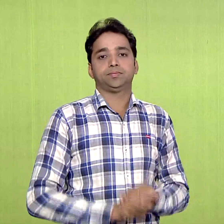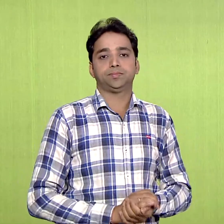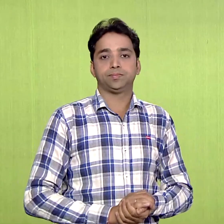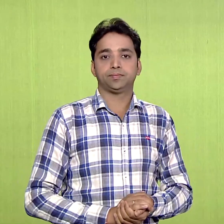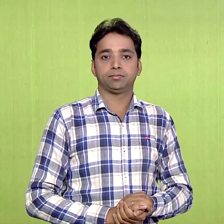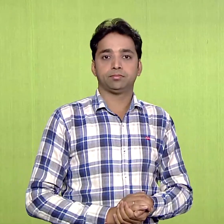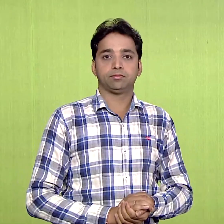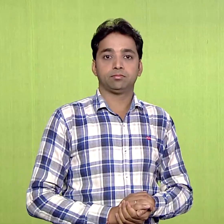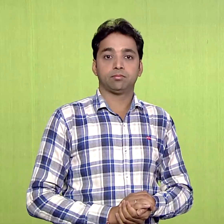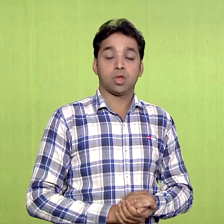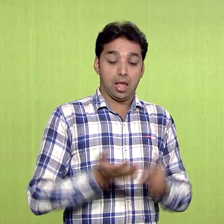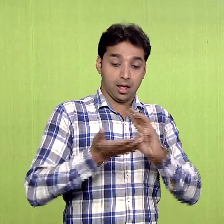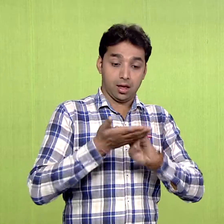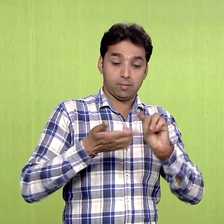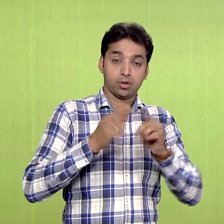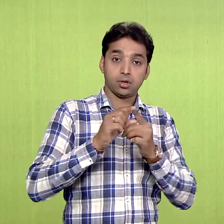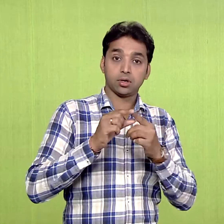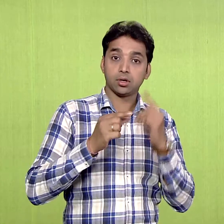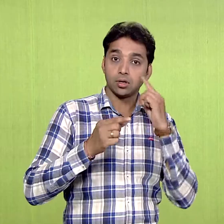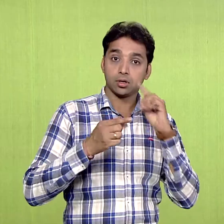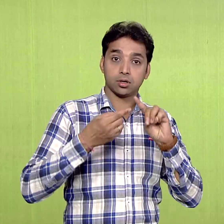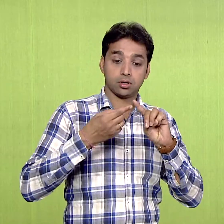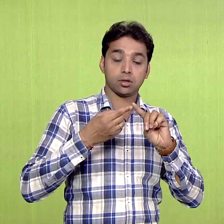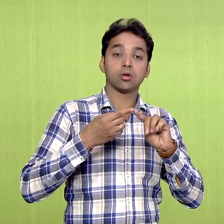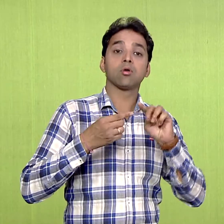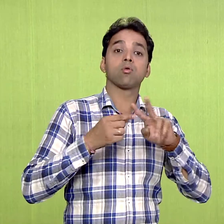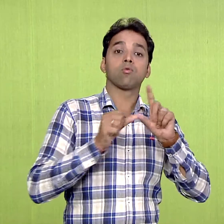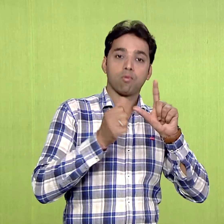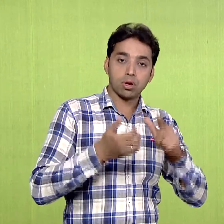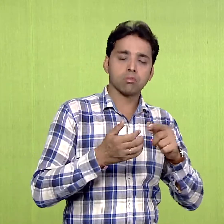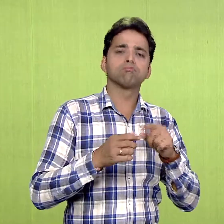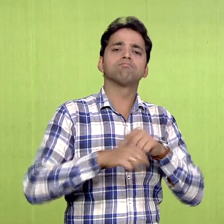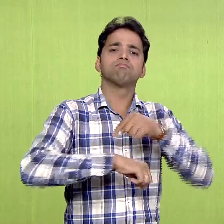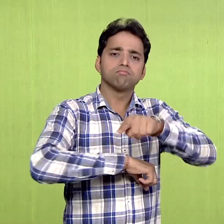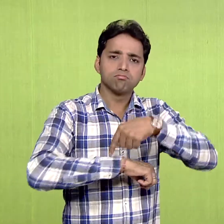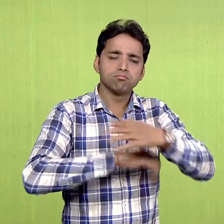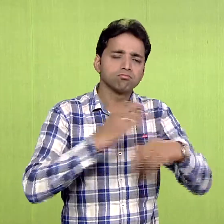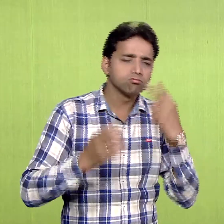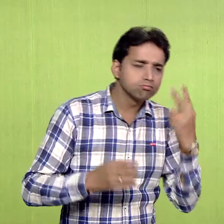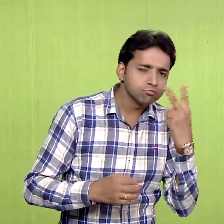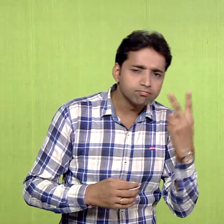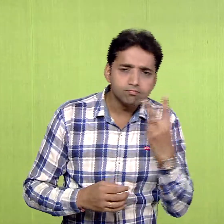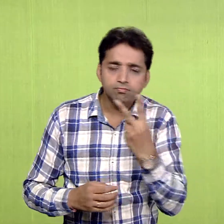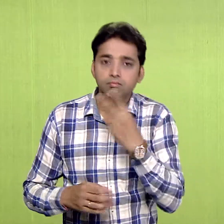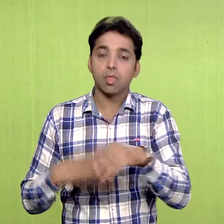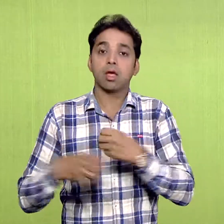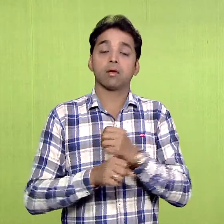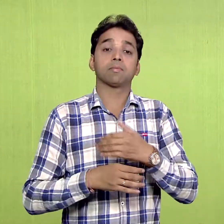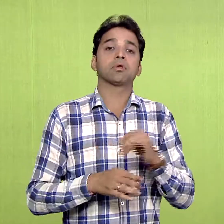The medieval period saw the synthesis of Persian and indigenous styles